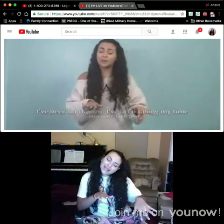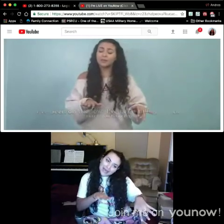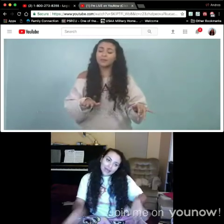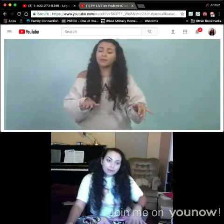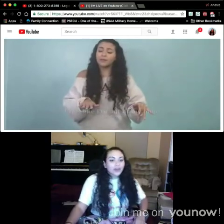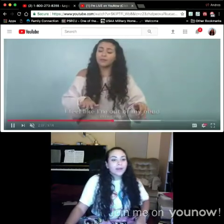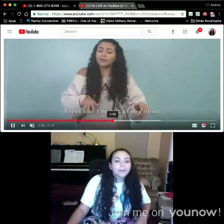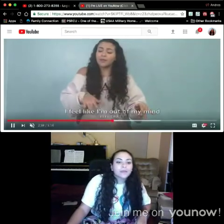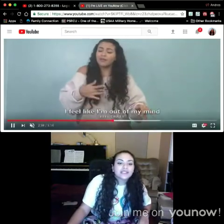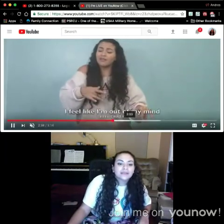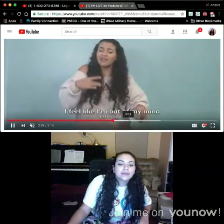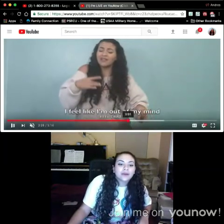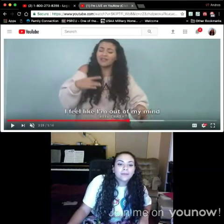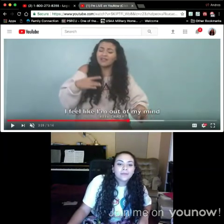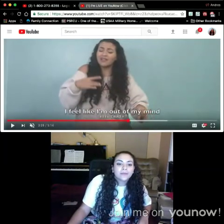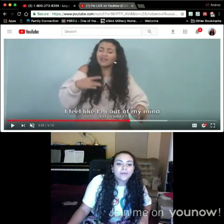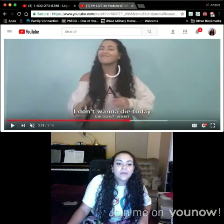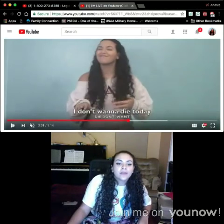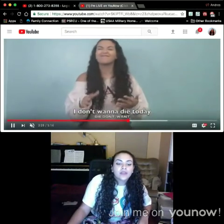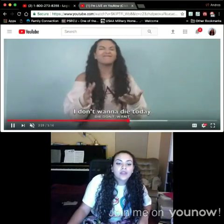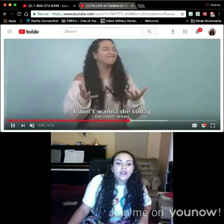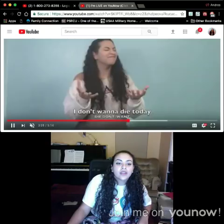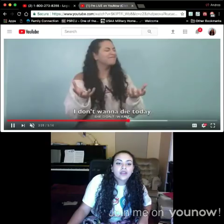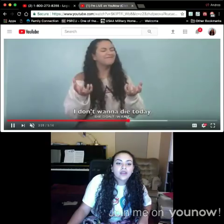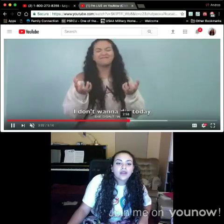my time. Okay, we're gonna skip this part.